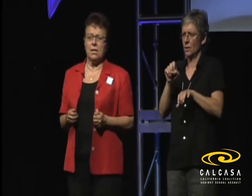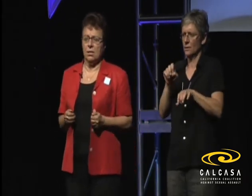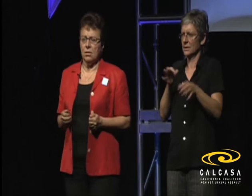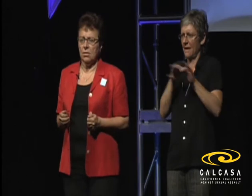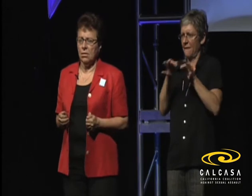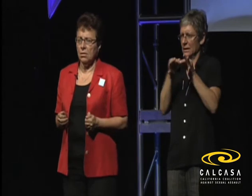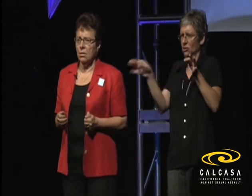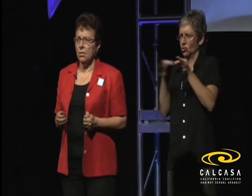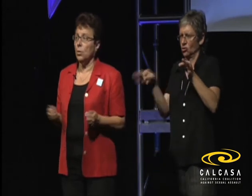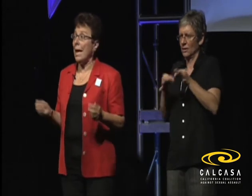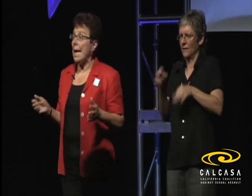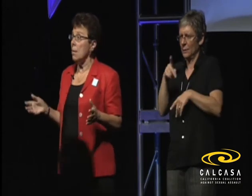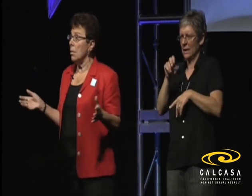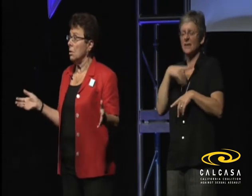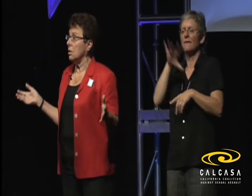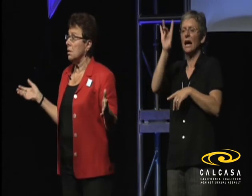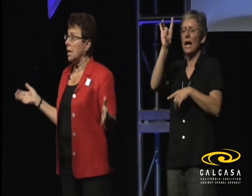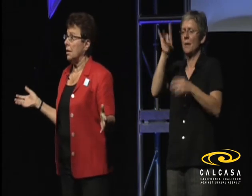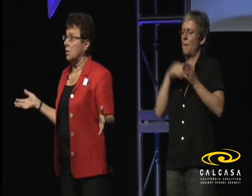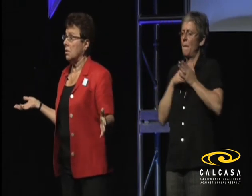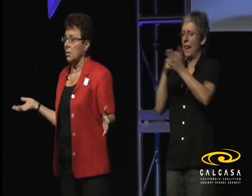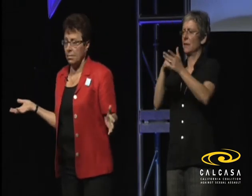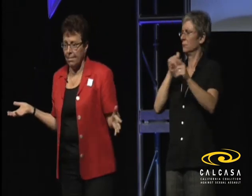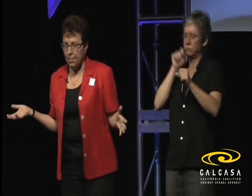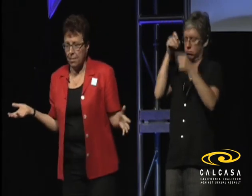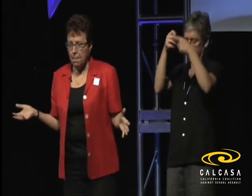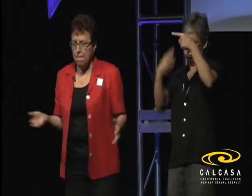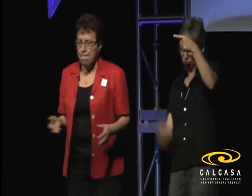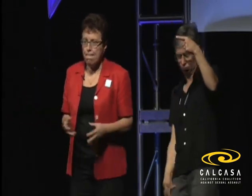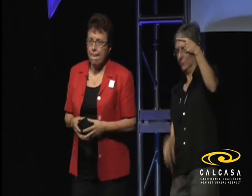of peace. There were 8 million sites.